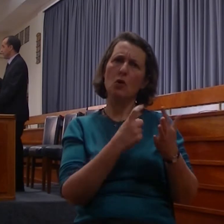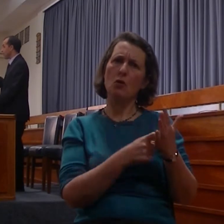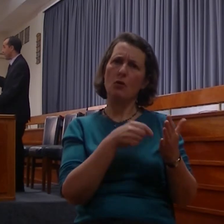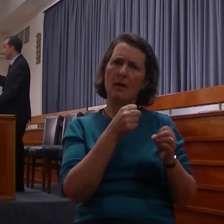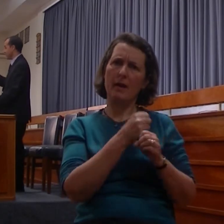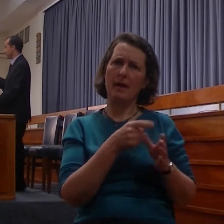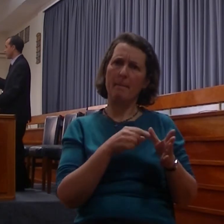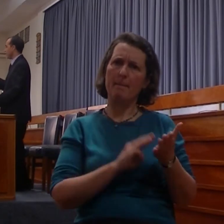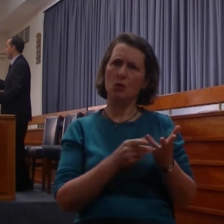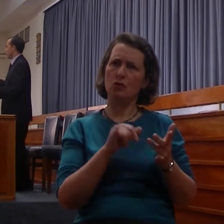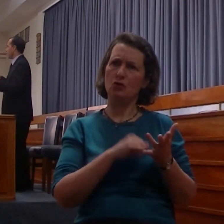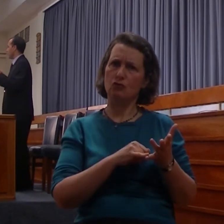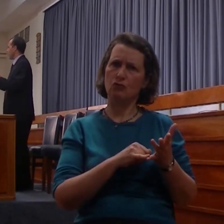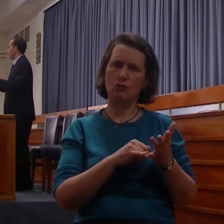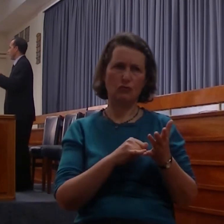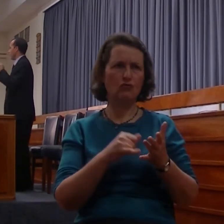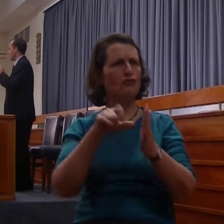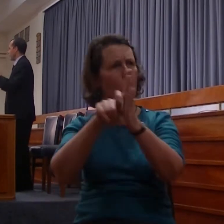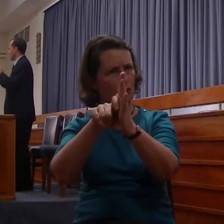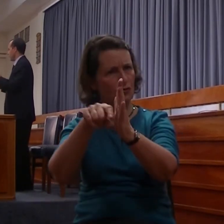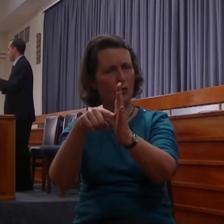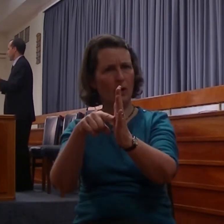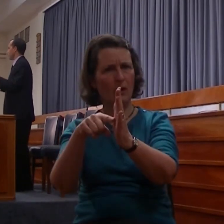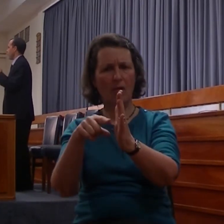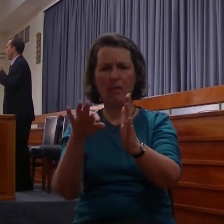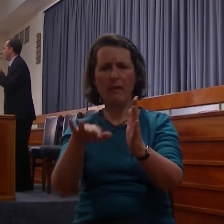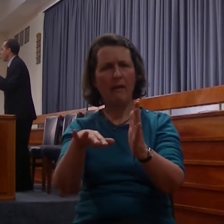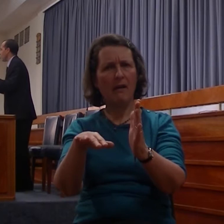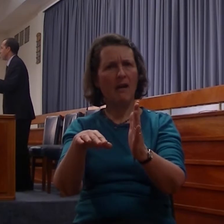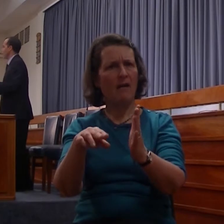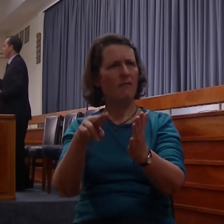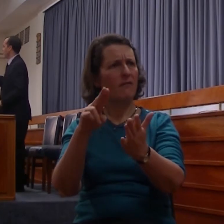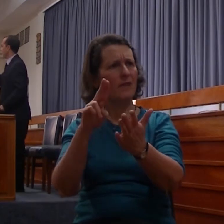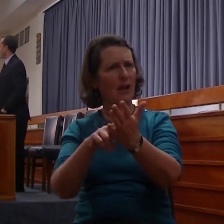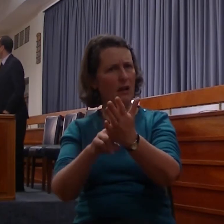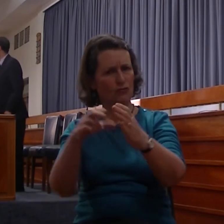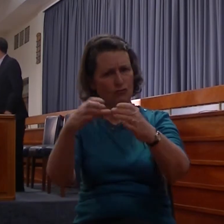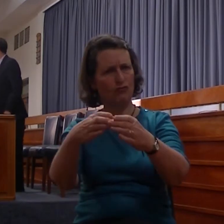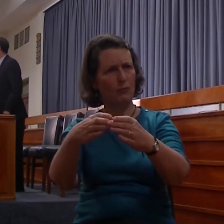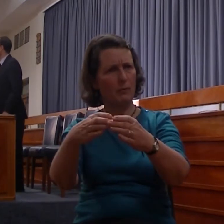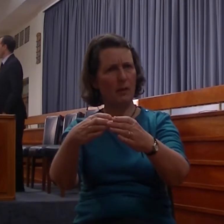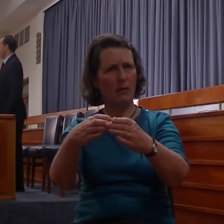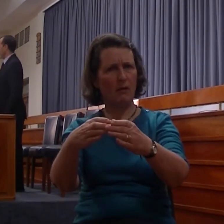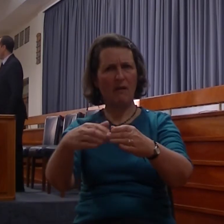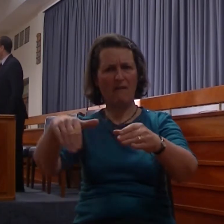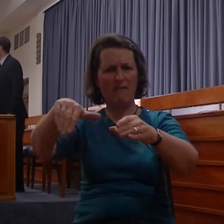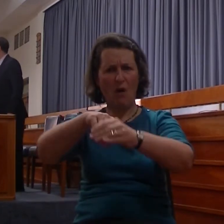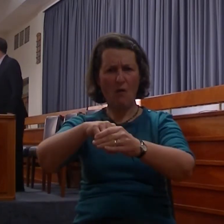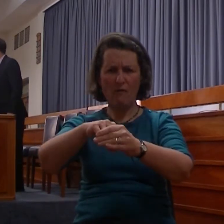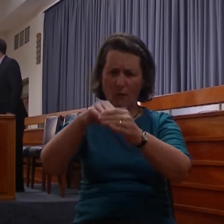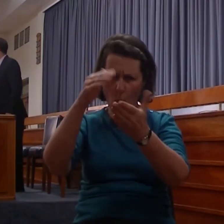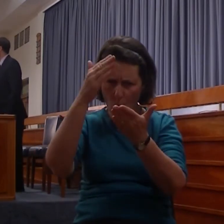next church, Pergamos, because they are again mentioned in the church of Pergamos, the Nicolaitans